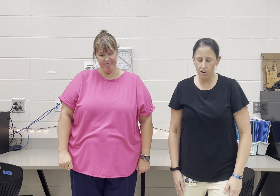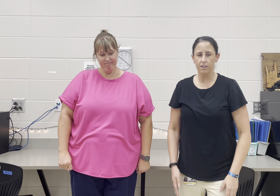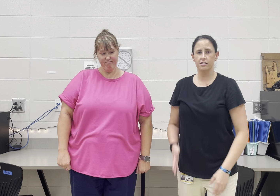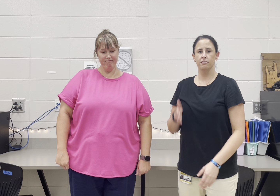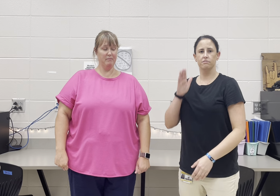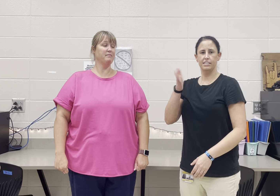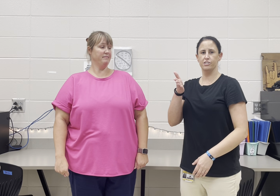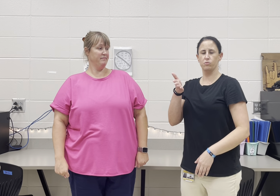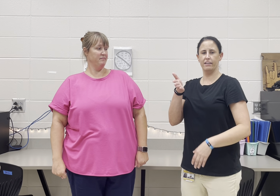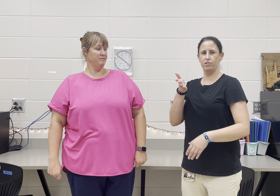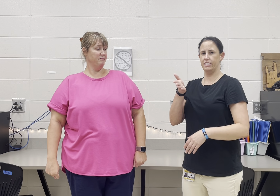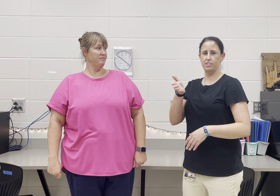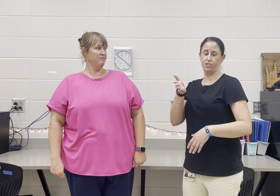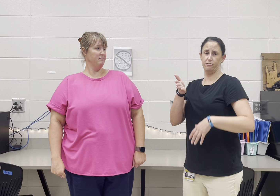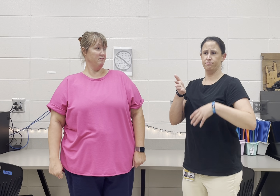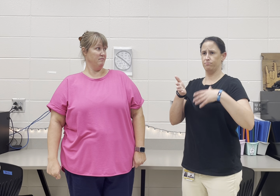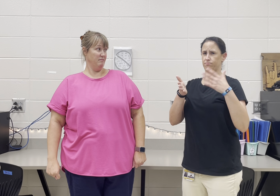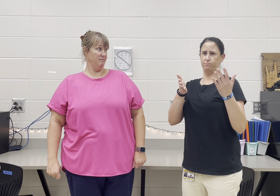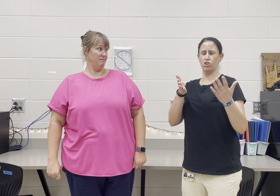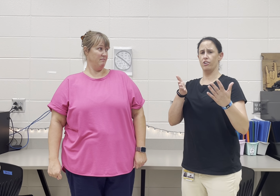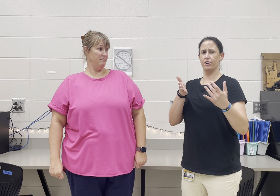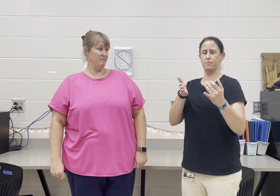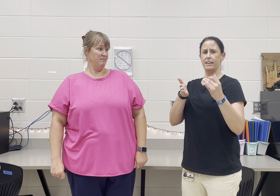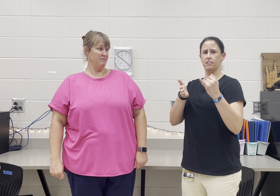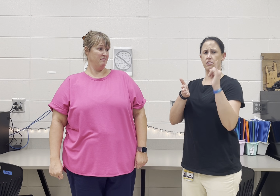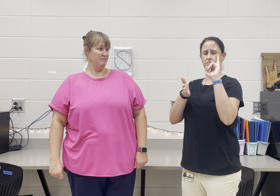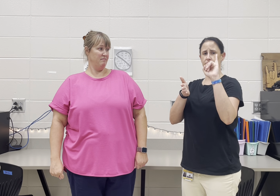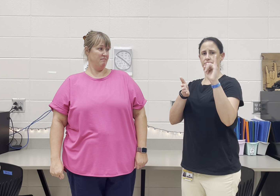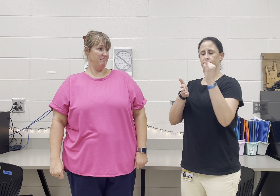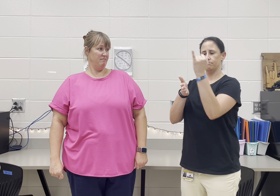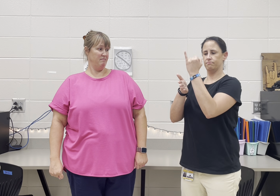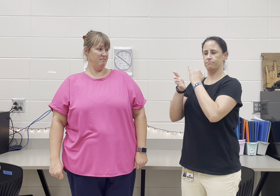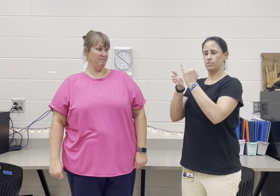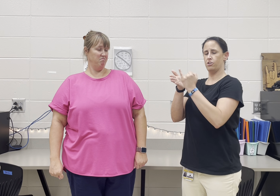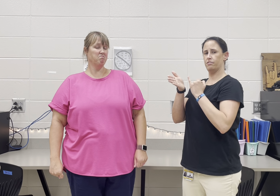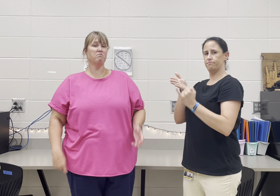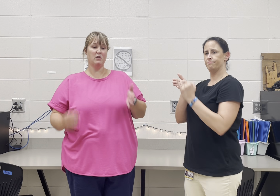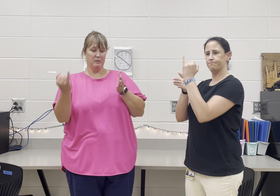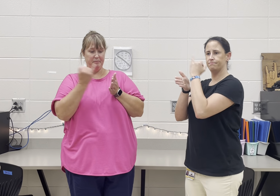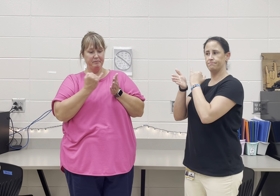Art. Here's whatever it is you're drawing or painting on. Art.